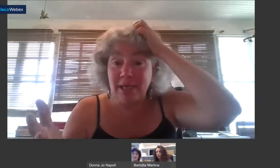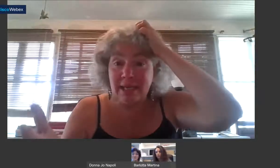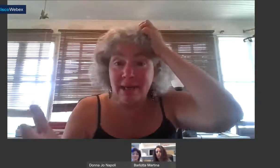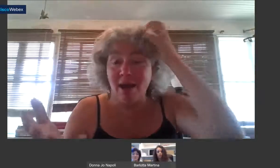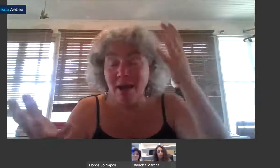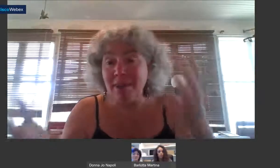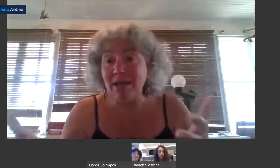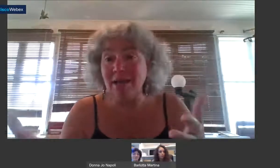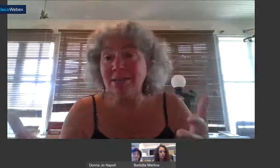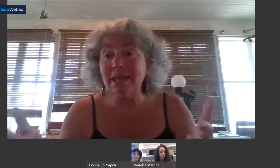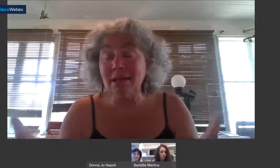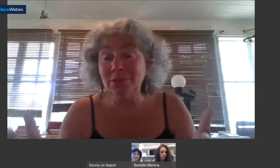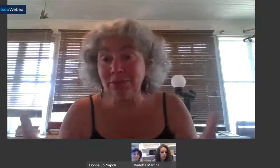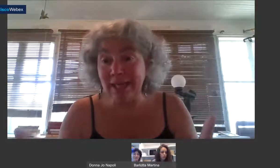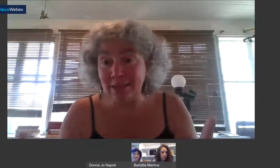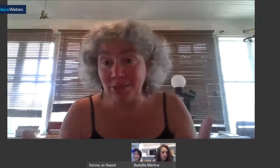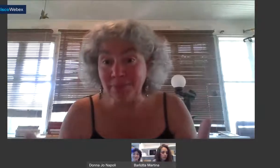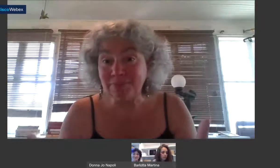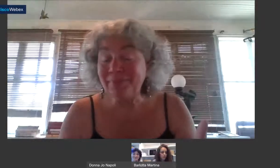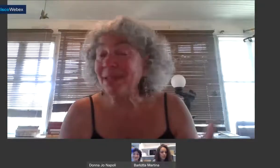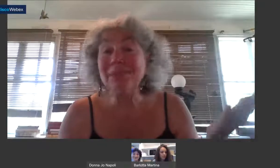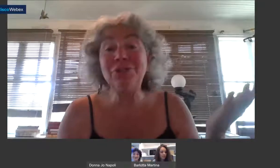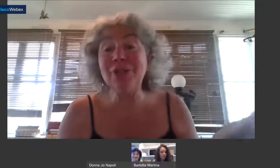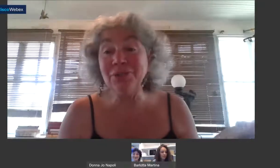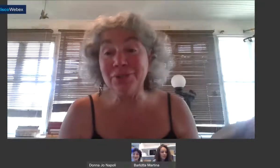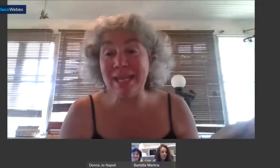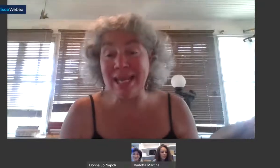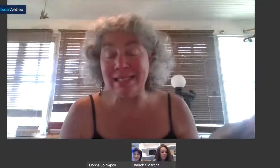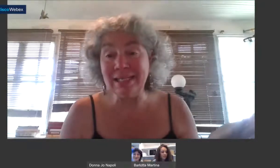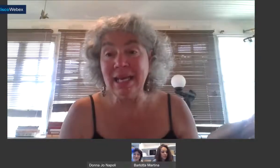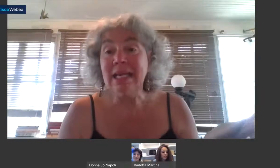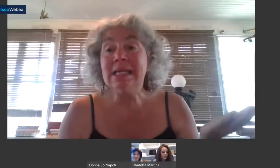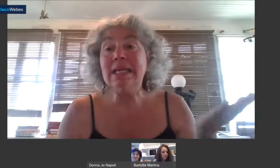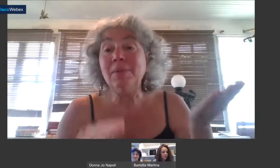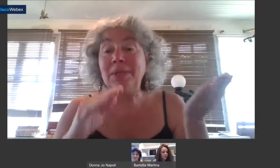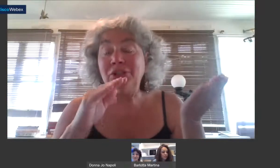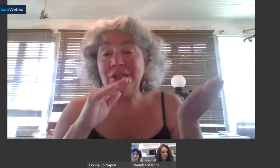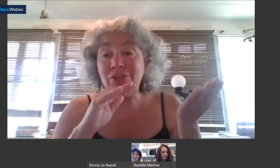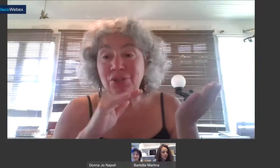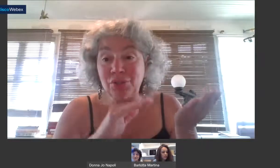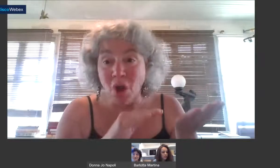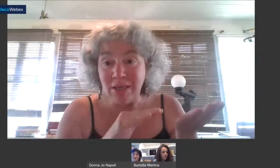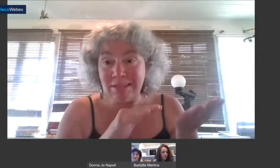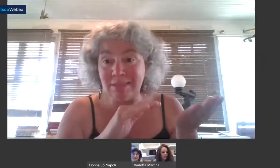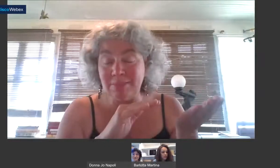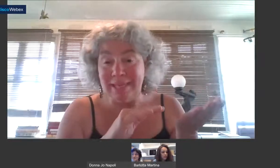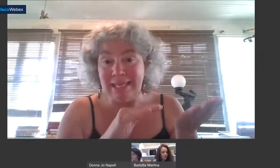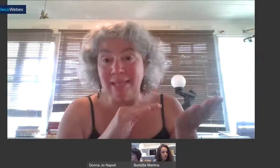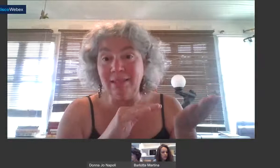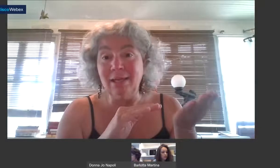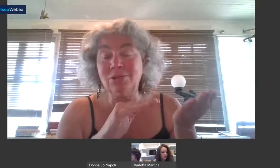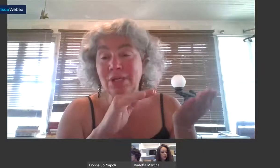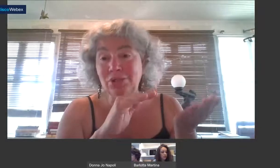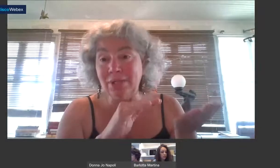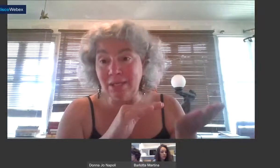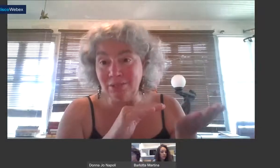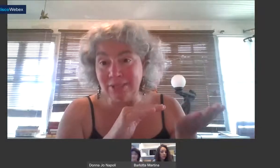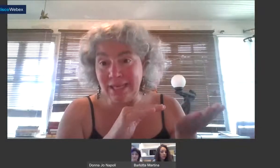Everybody among us can understand her, but strangers can't. When she starts speaking, a stranger can understand